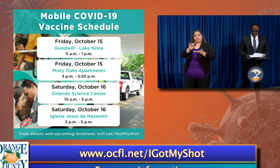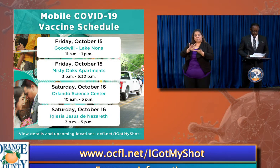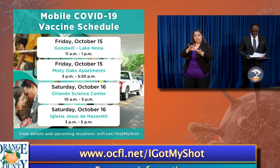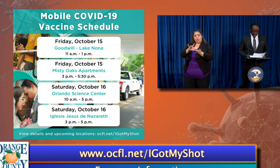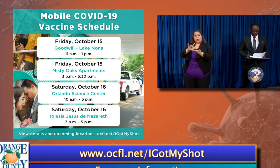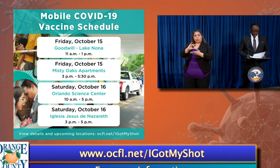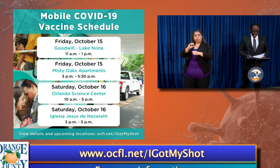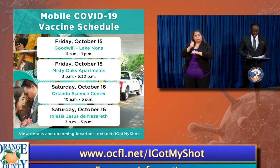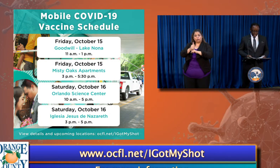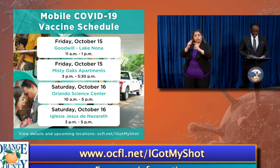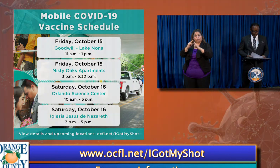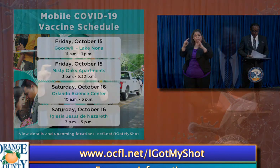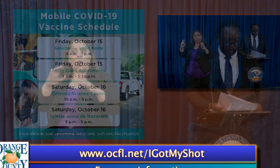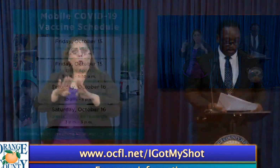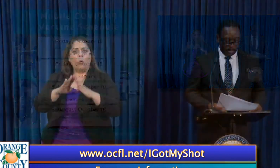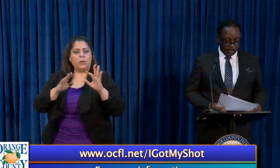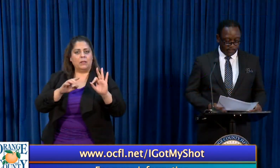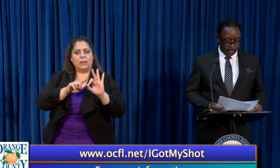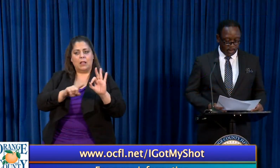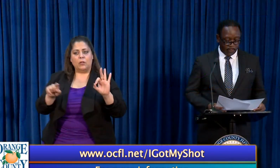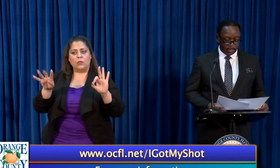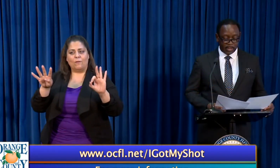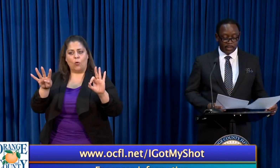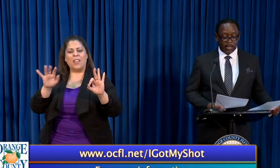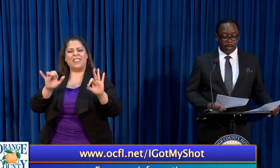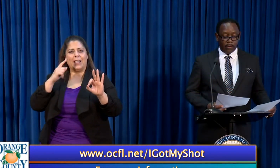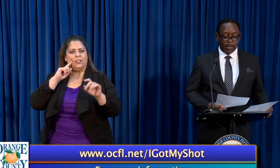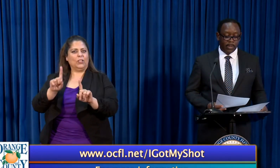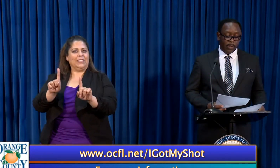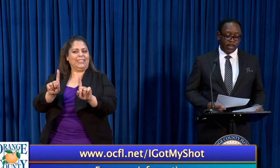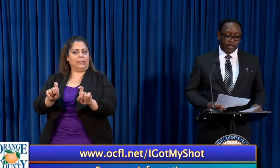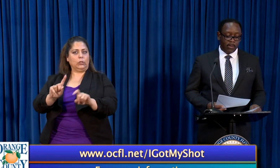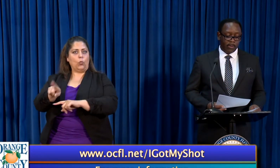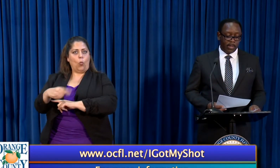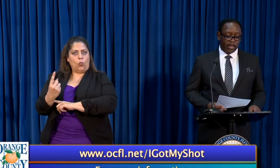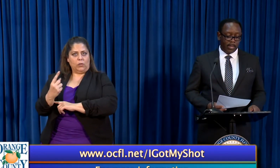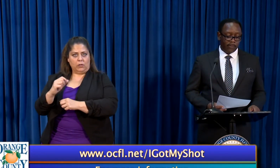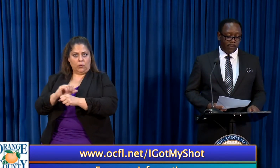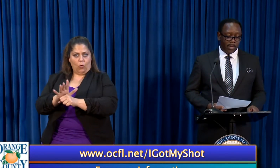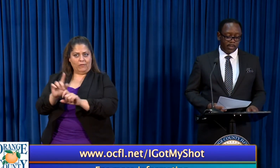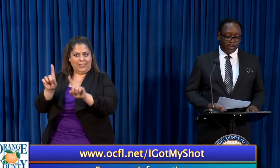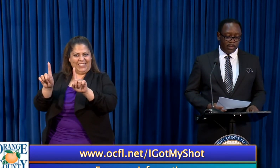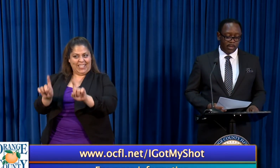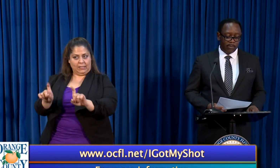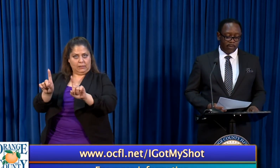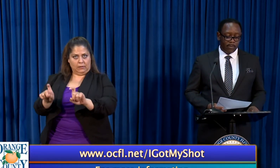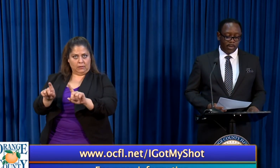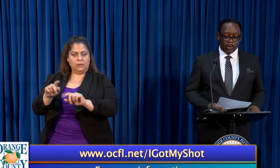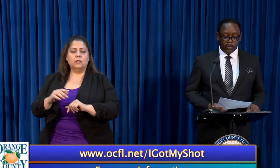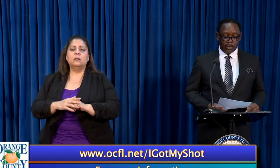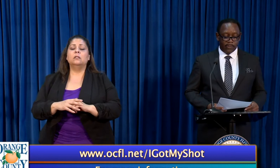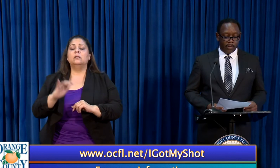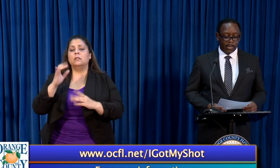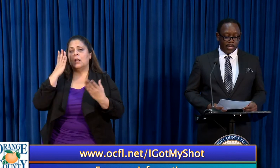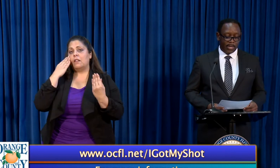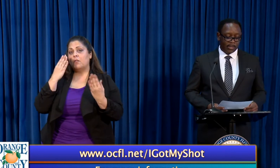the hours of 9 a.m. and 4 p.m. for COVID testing only. You can get information from the